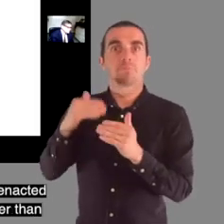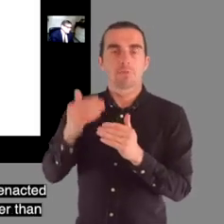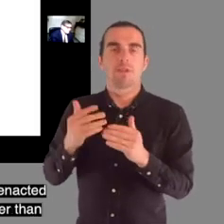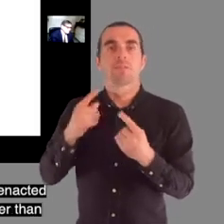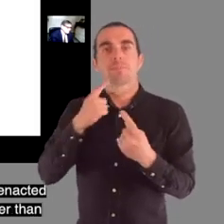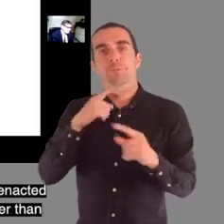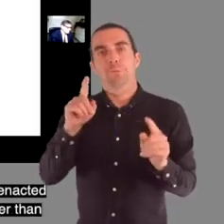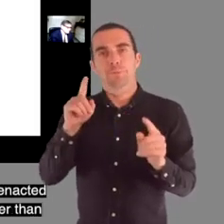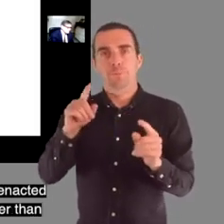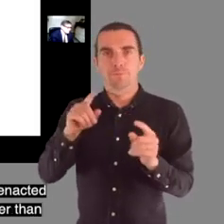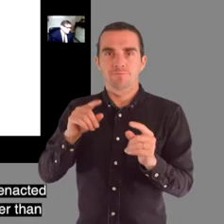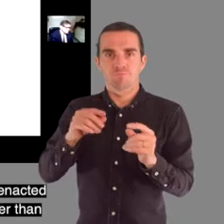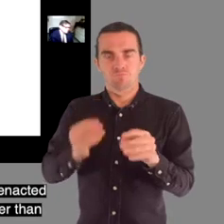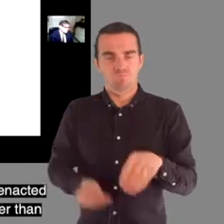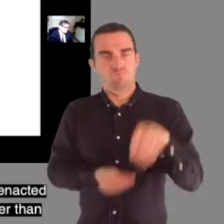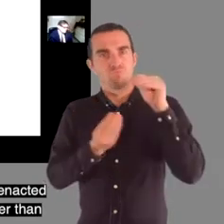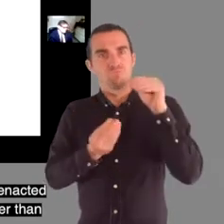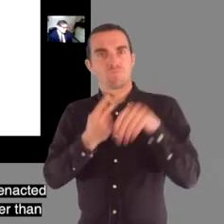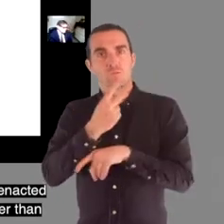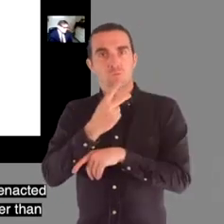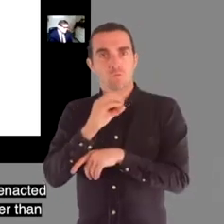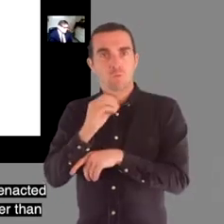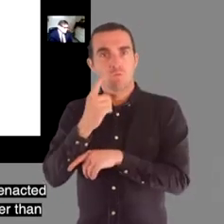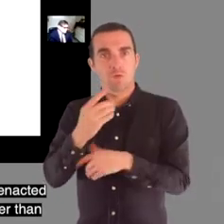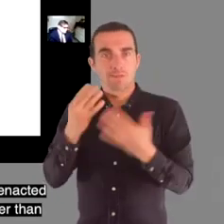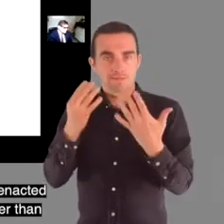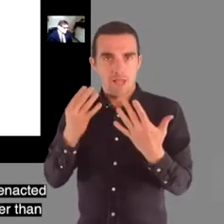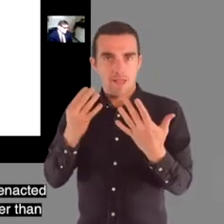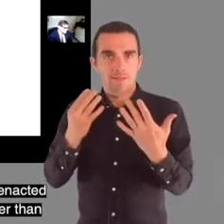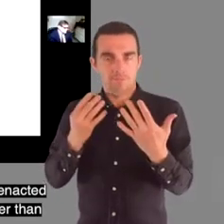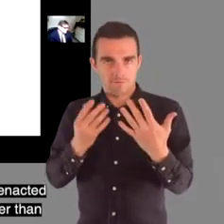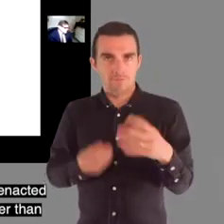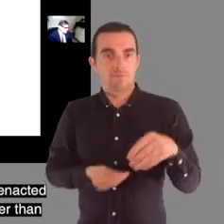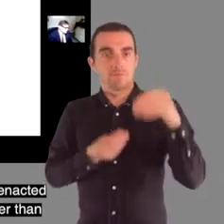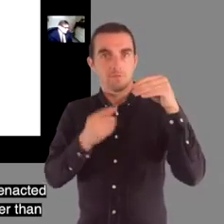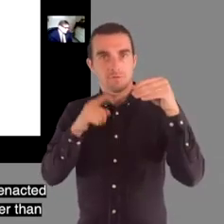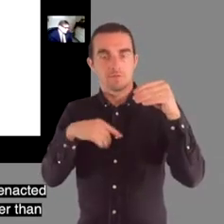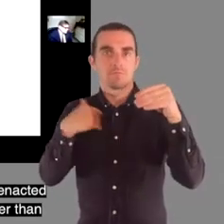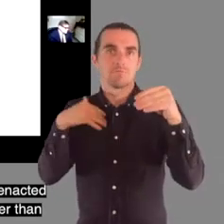so that finally, when the legislation was enacted, in